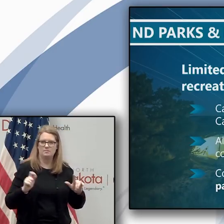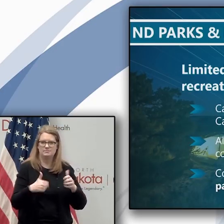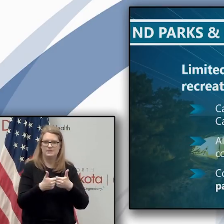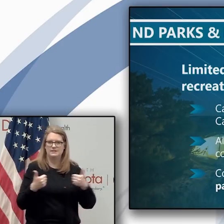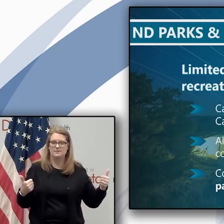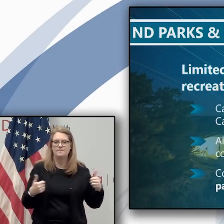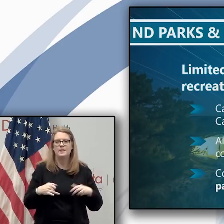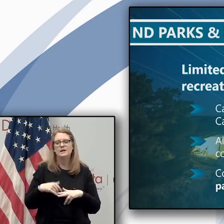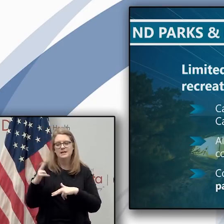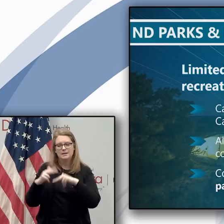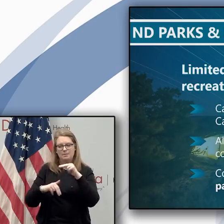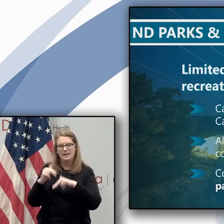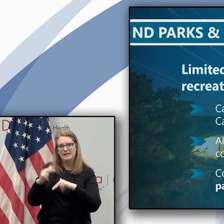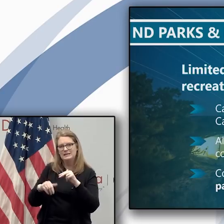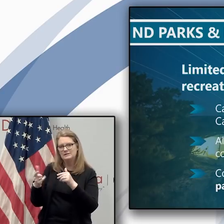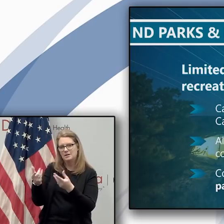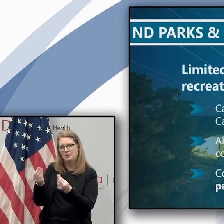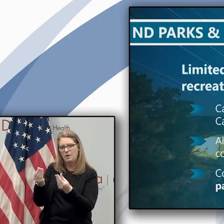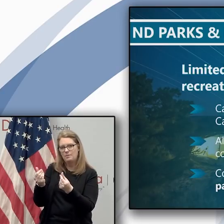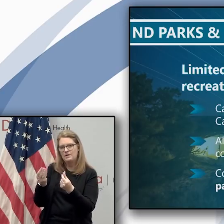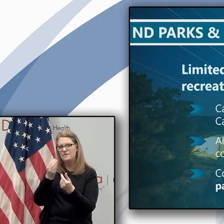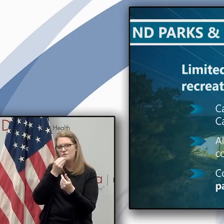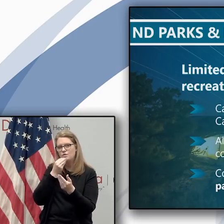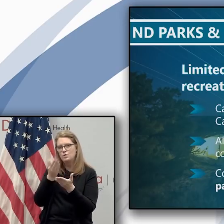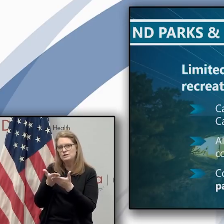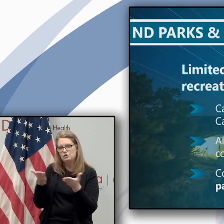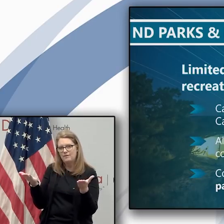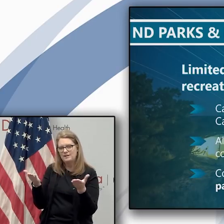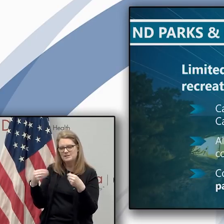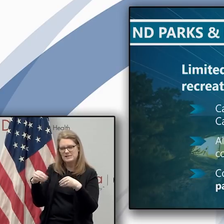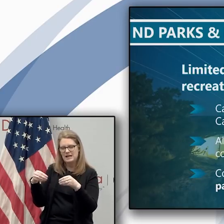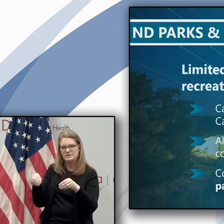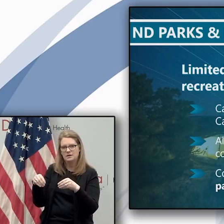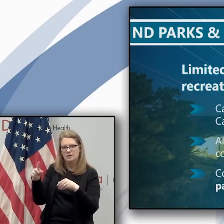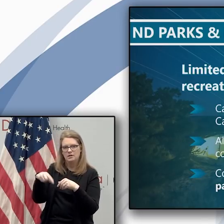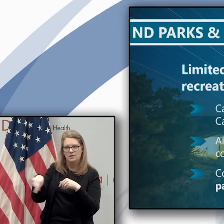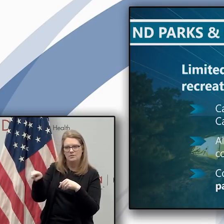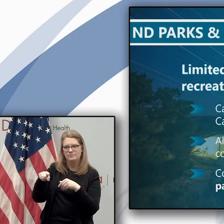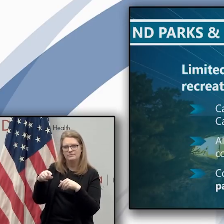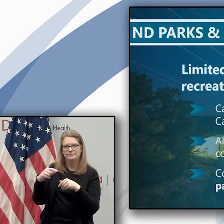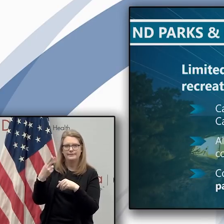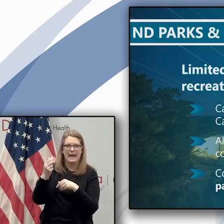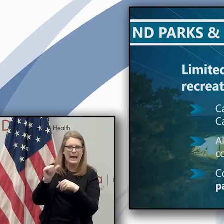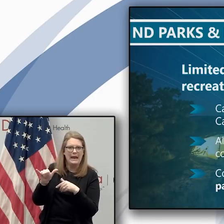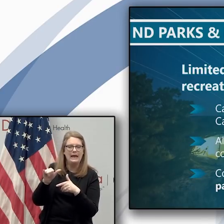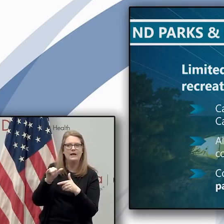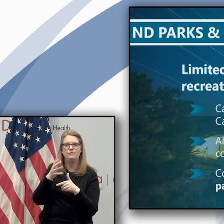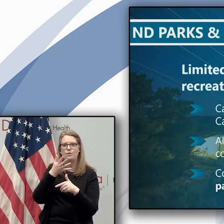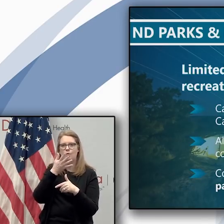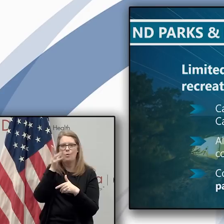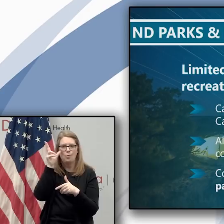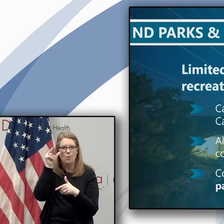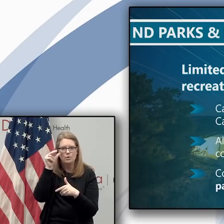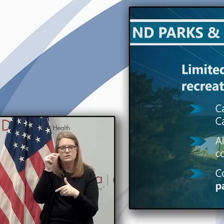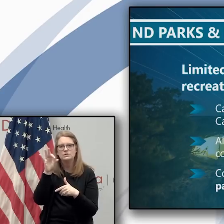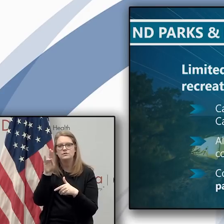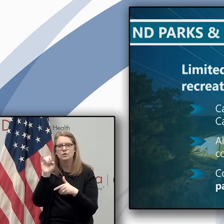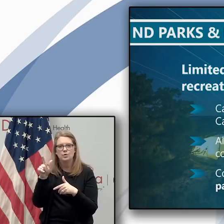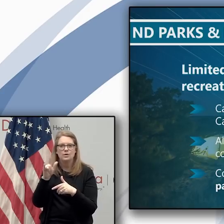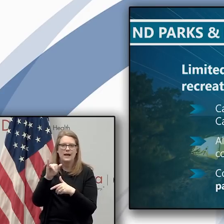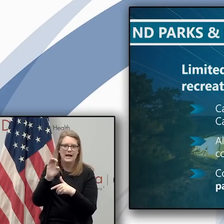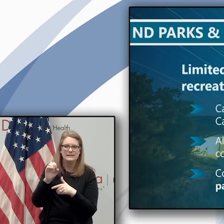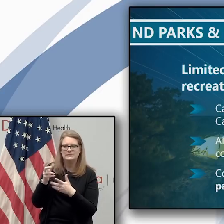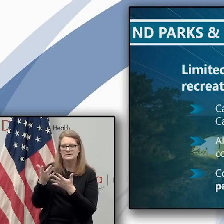buildings on the property and the food service concession, those things, whether it's hay for horses, fuel, ice,